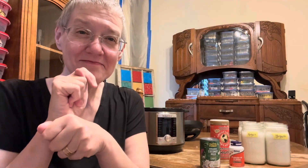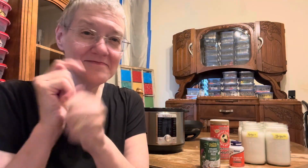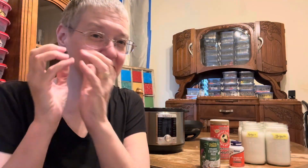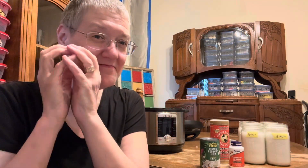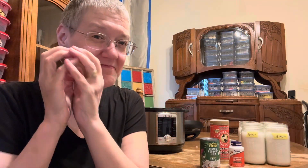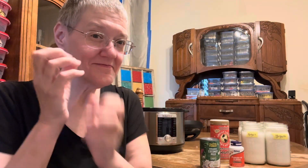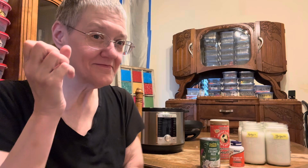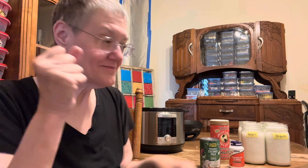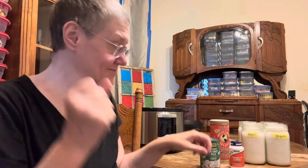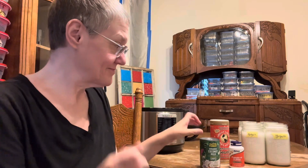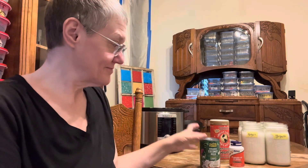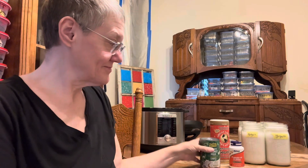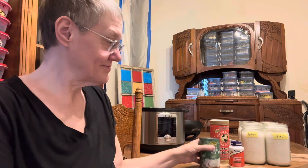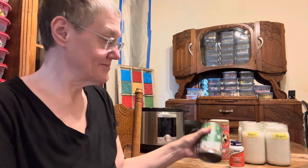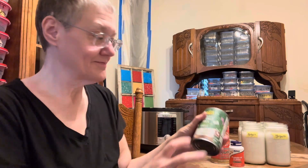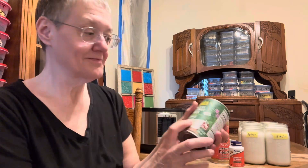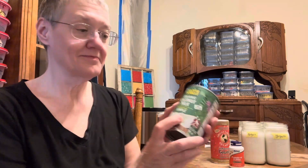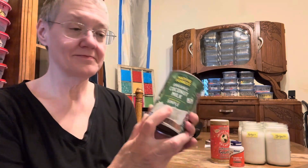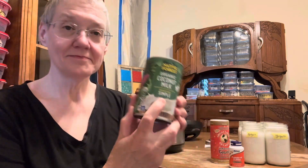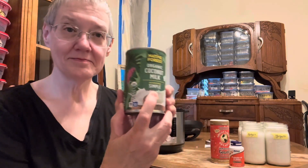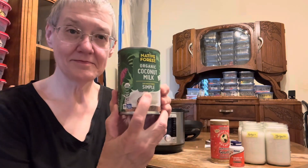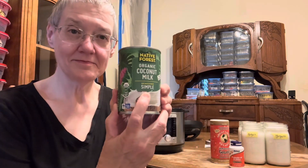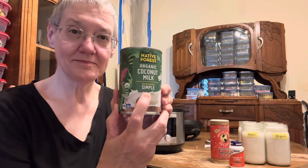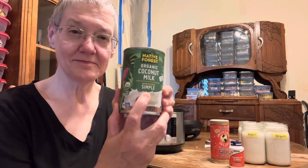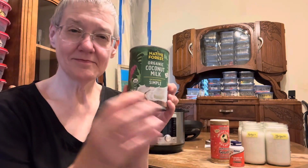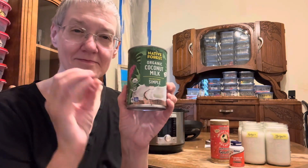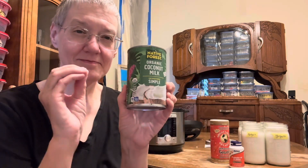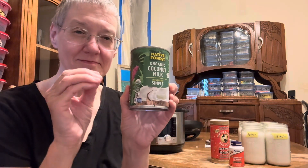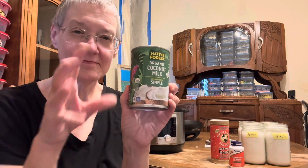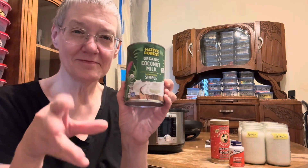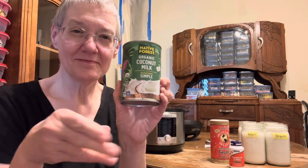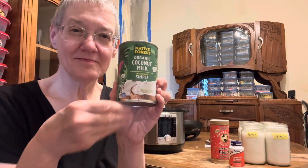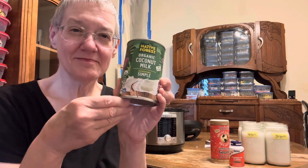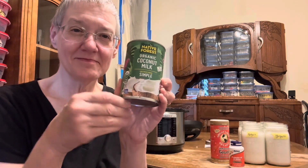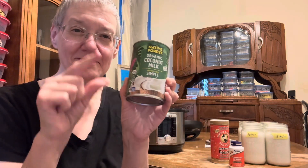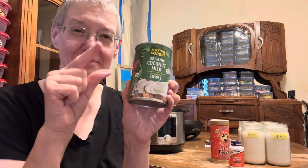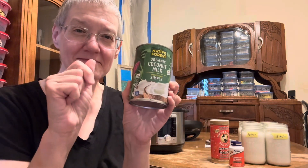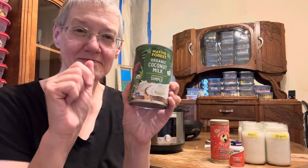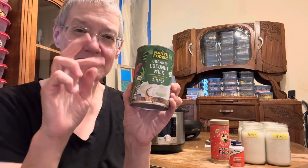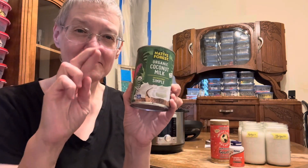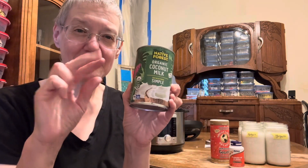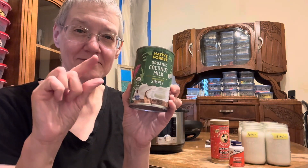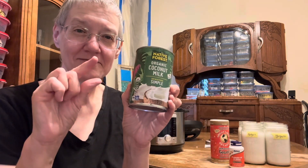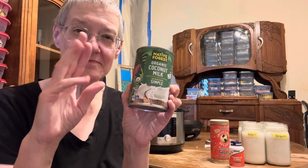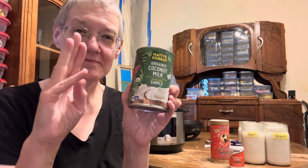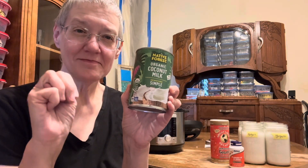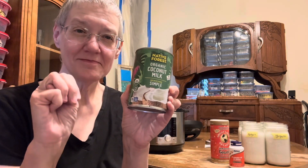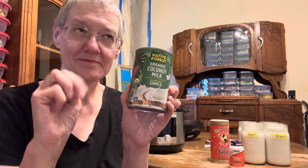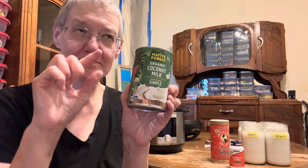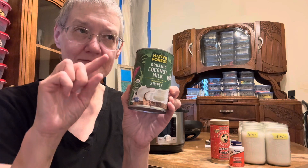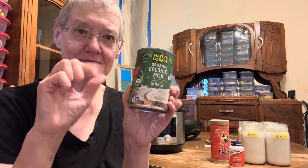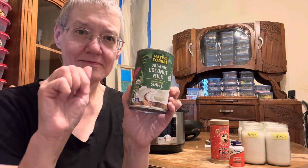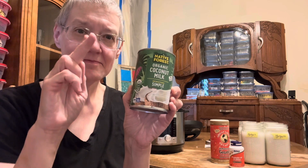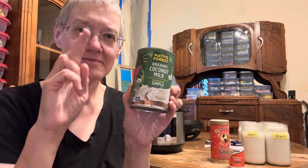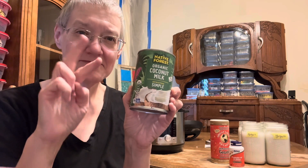I make my yogurt with full-fat coconut milk, and I use the simple version because there's no added gar